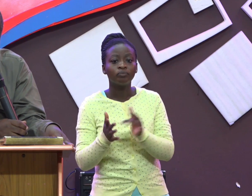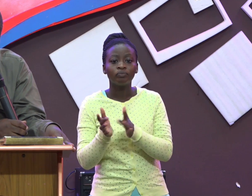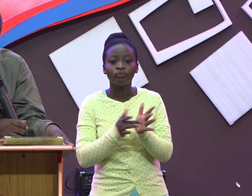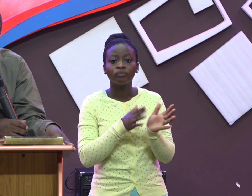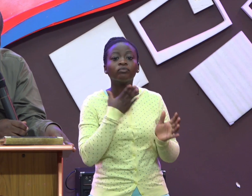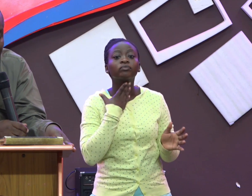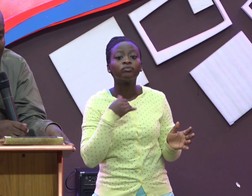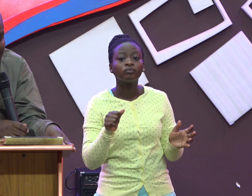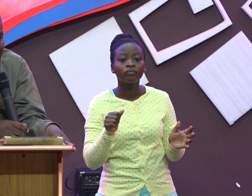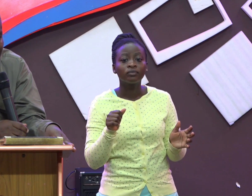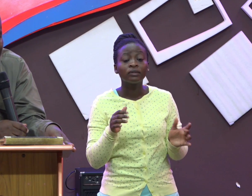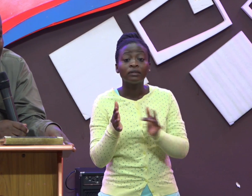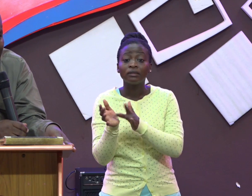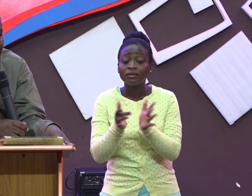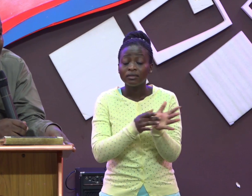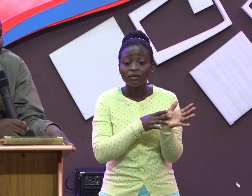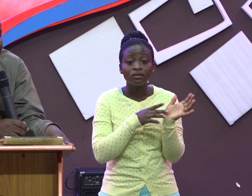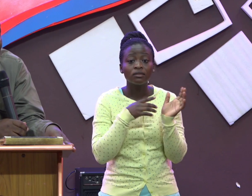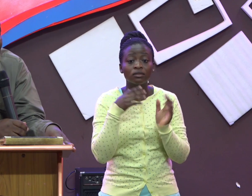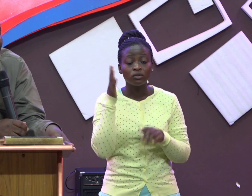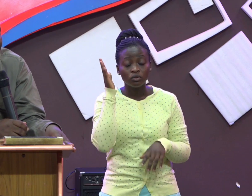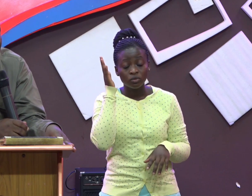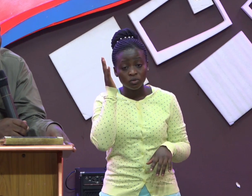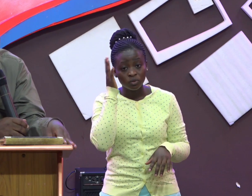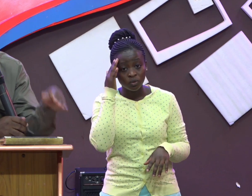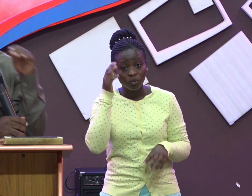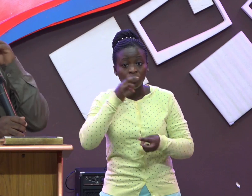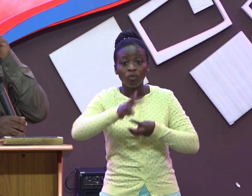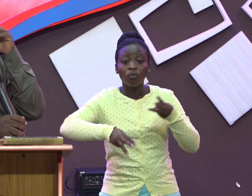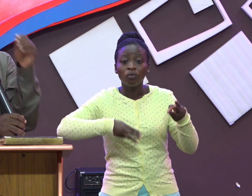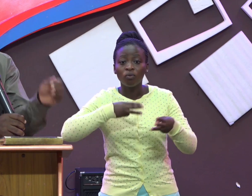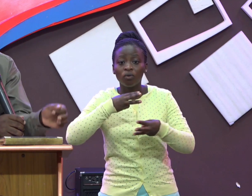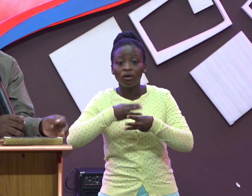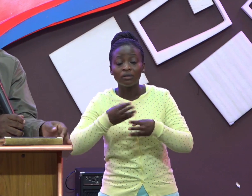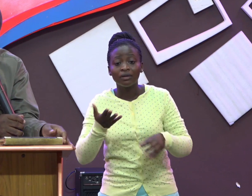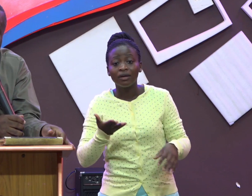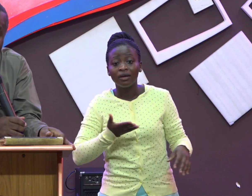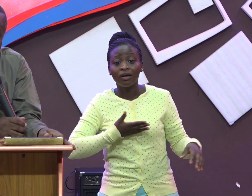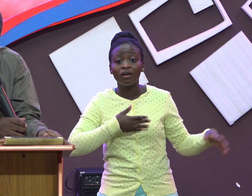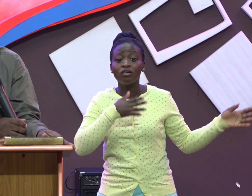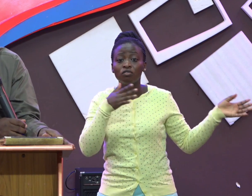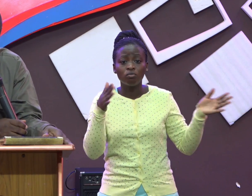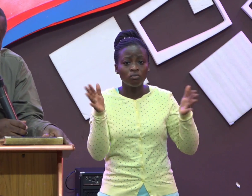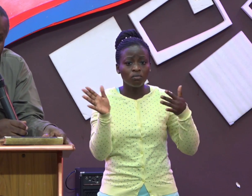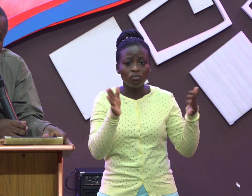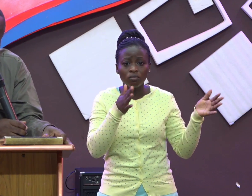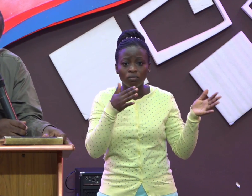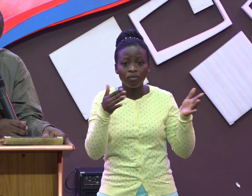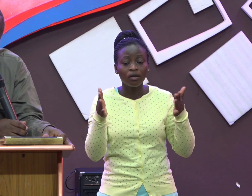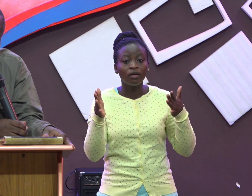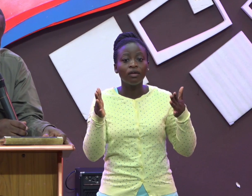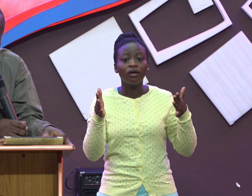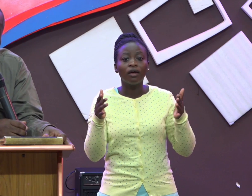own troubles. It had storms and many shaking things. And it